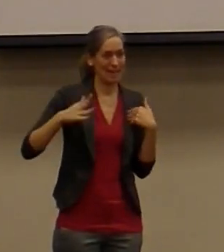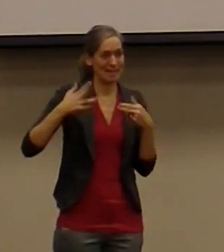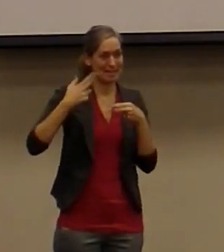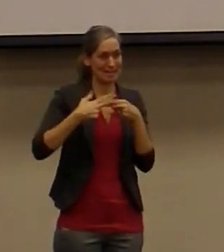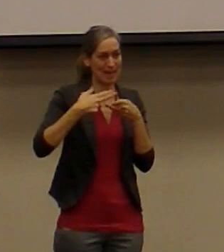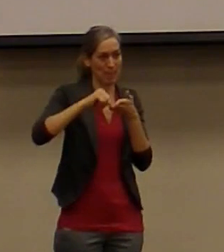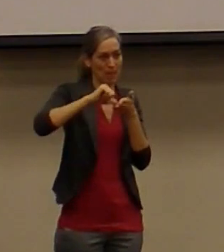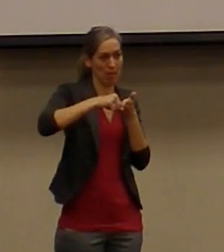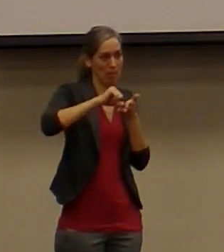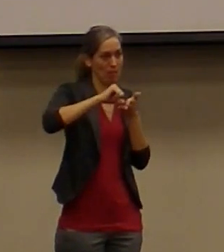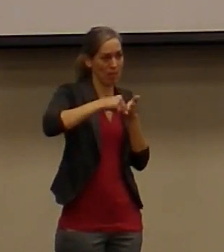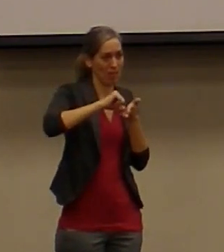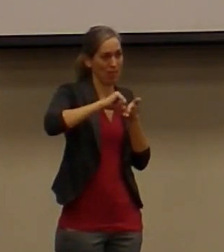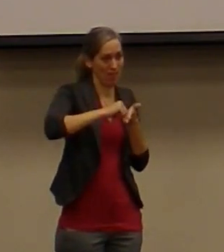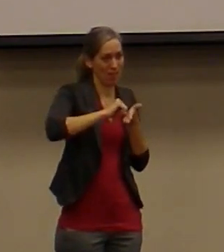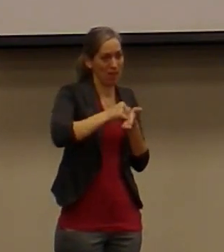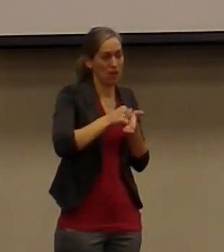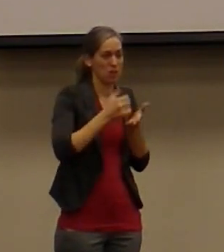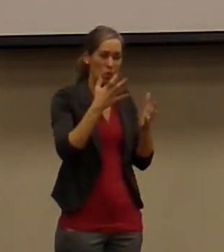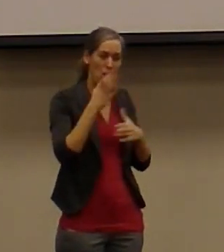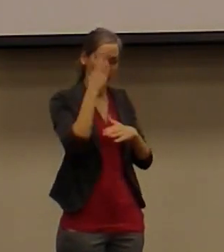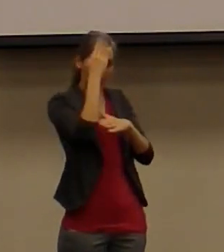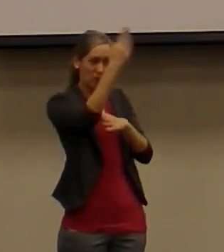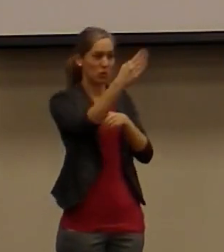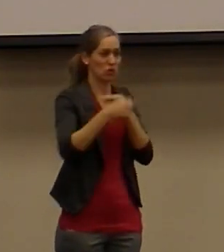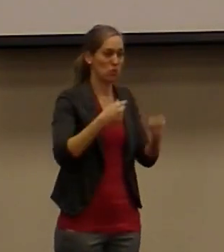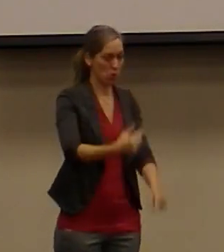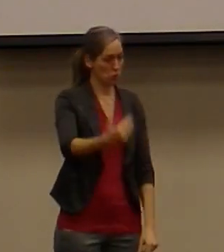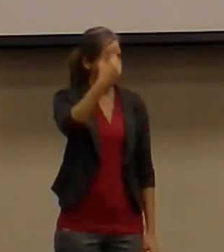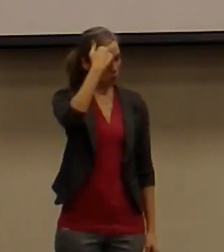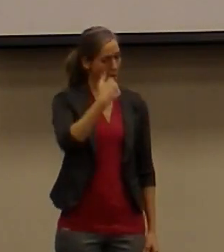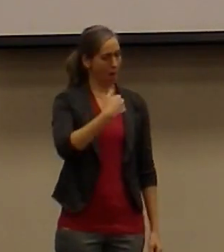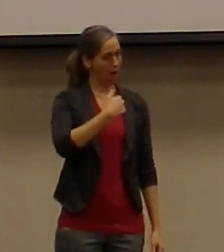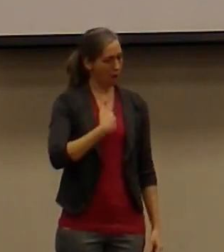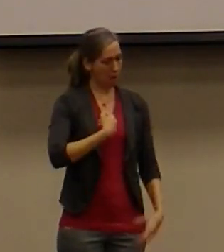He wanted future generations to know, I did this.